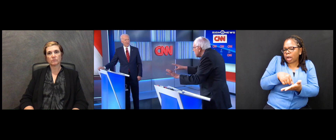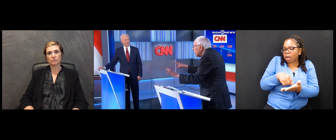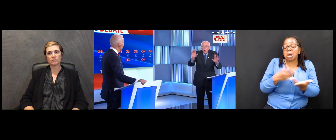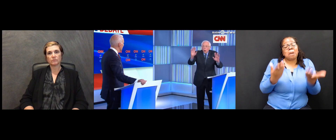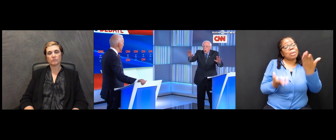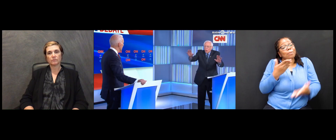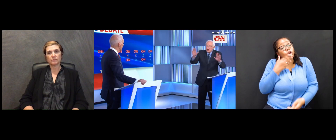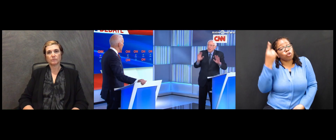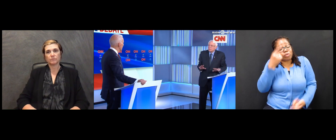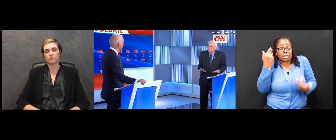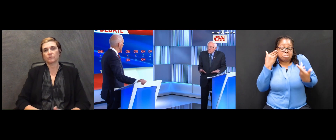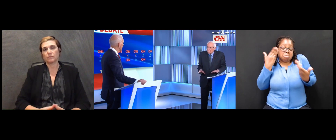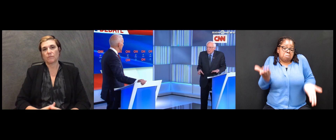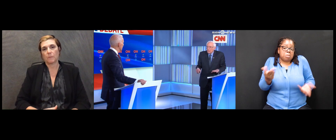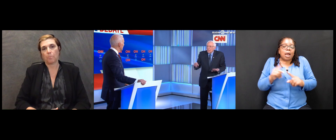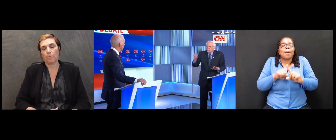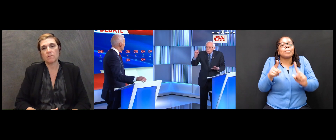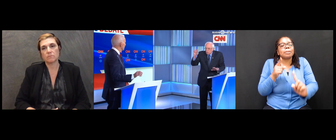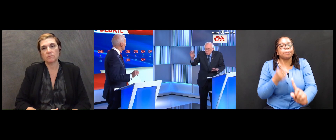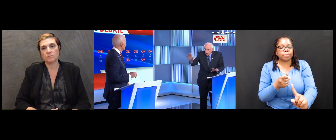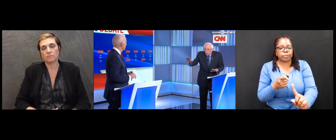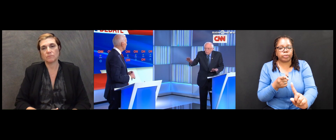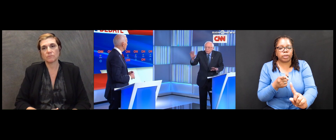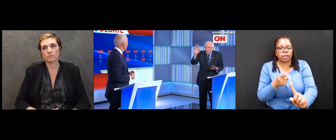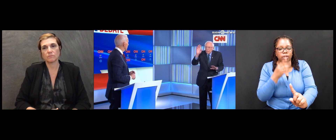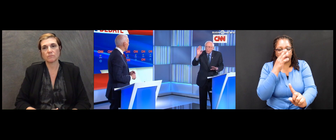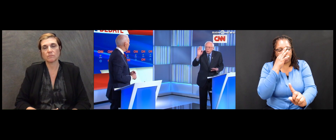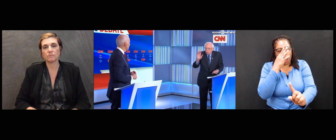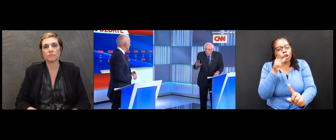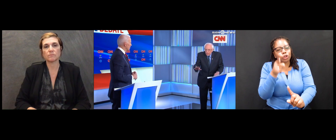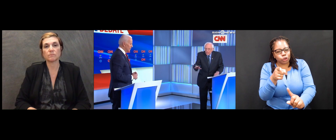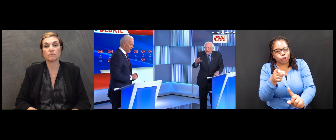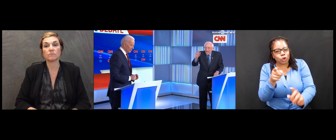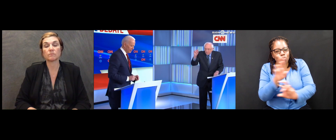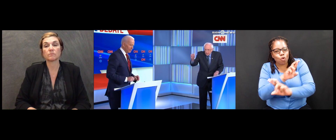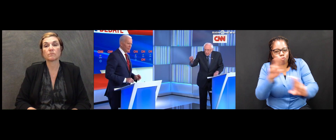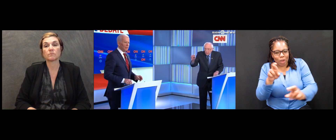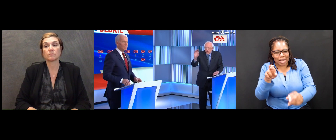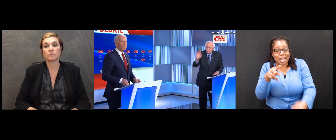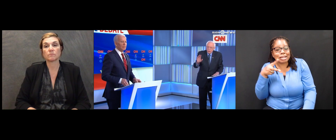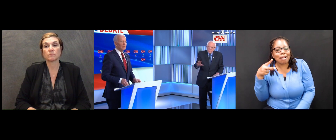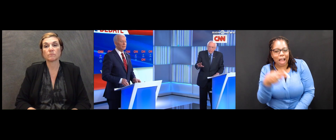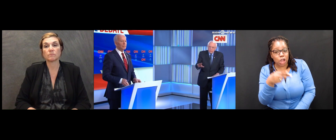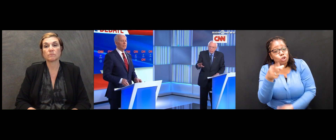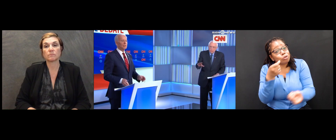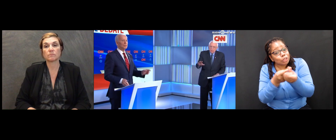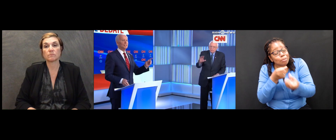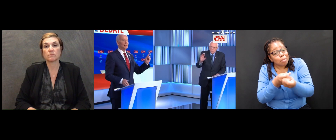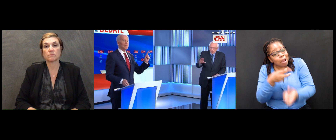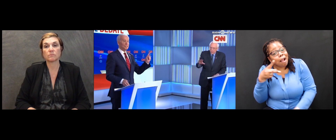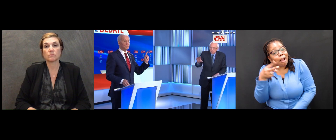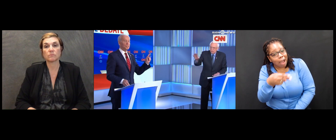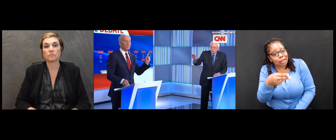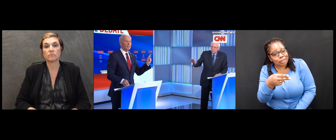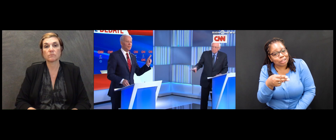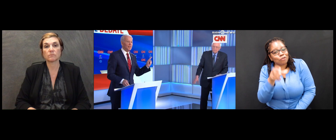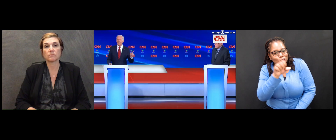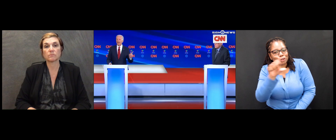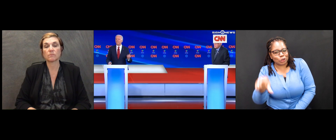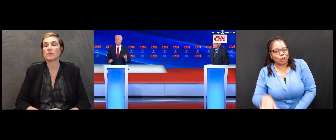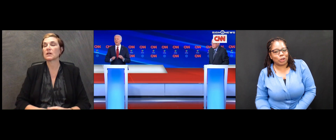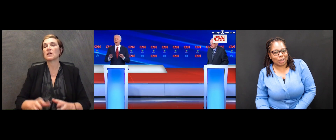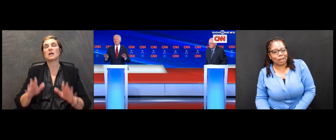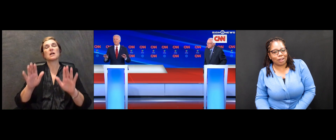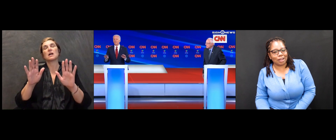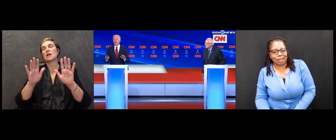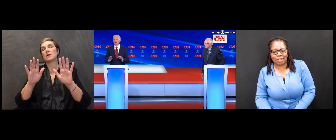maybe it's not. All that I am saying is you were prepared to cut and advocated for the cuts of programs.